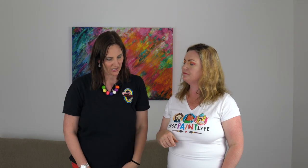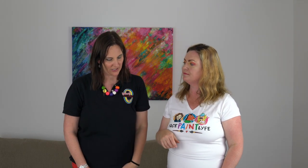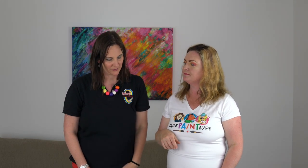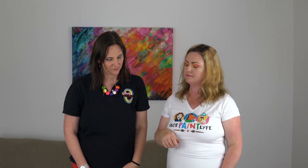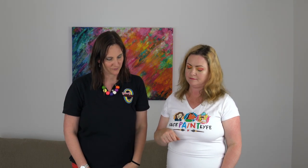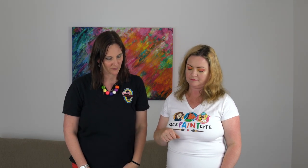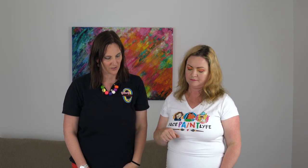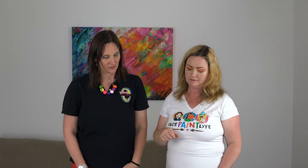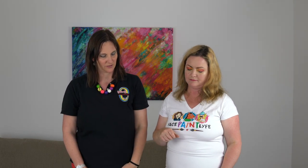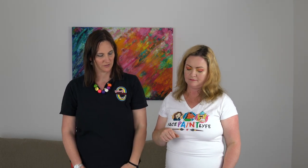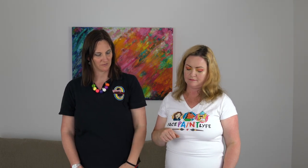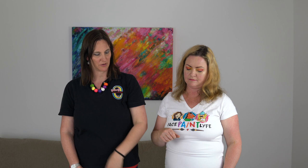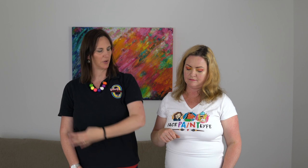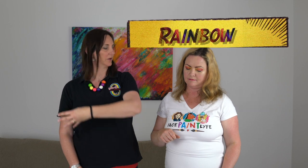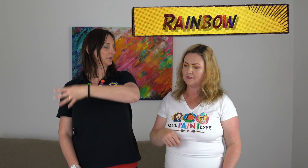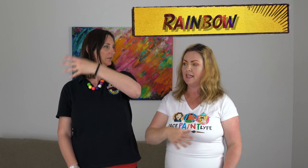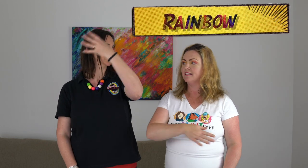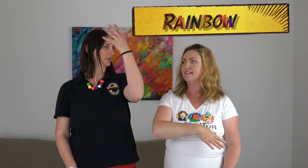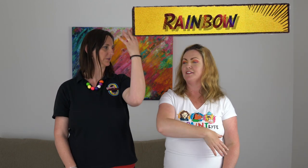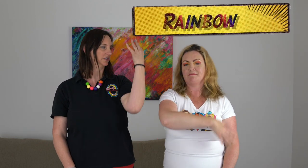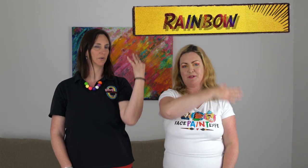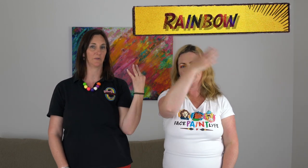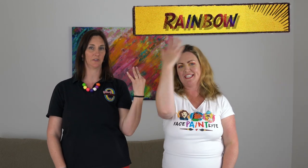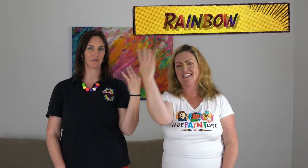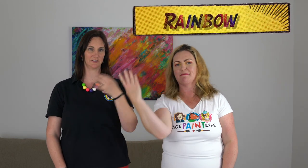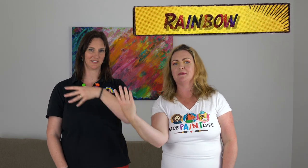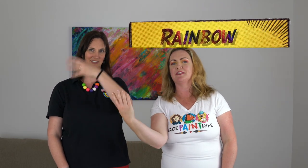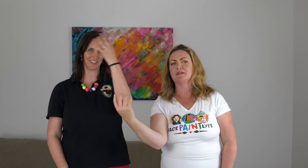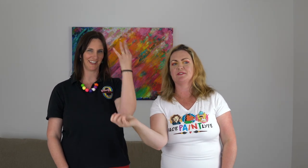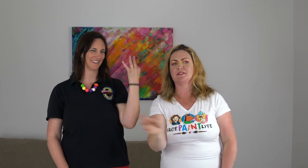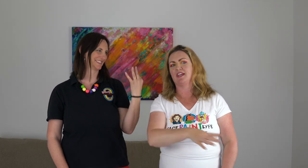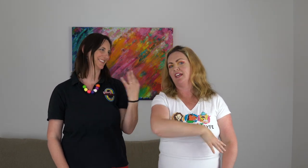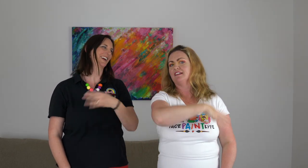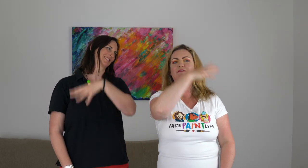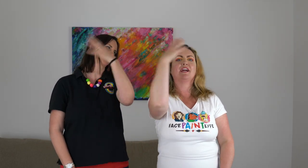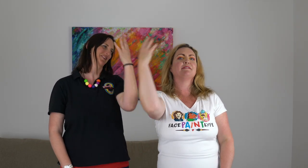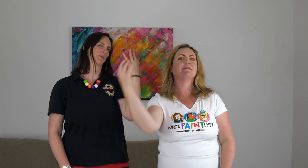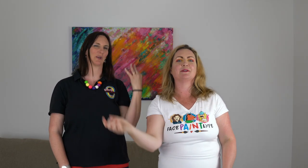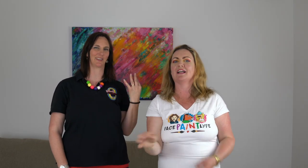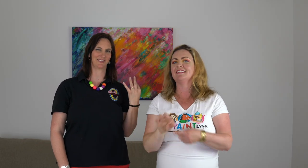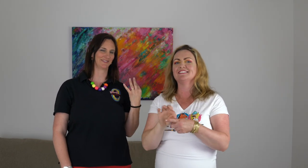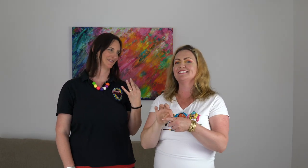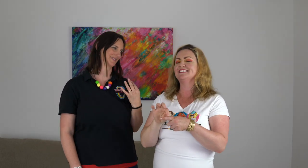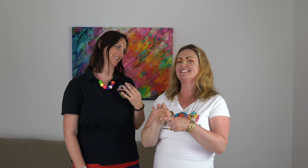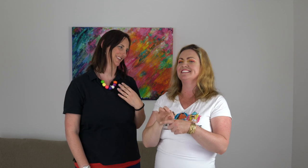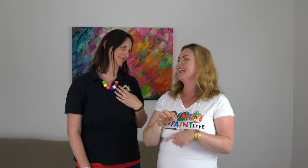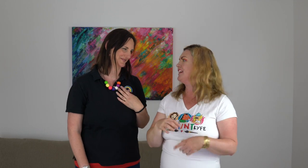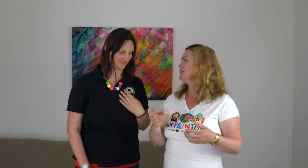Yeah. Mm-hmm. Rainbow, I think we did before. We did that, but we can always do that again. Rainbow, rainbow colours. Yeah. Everywhere.